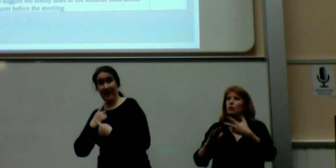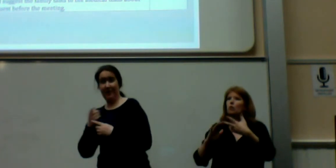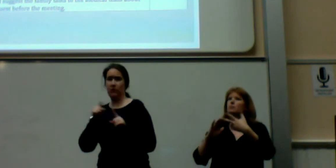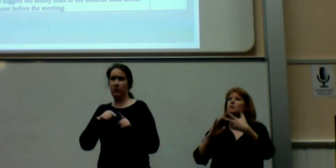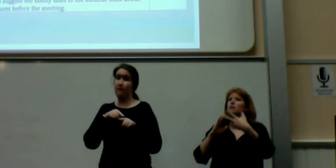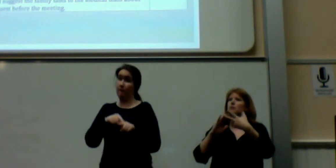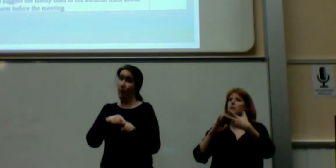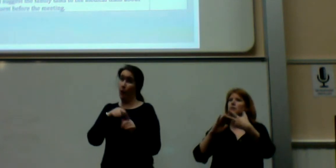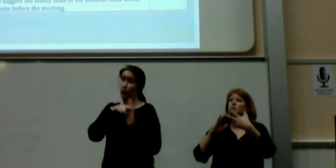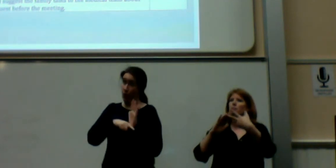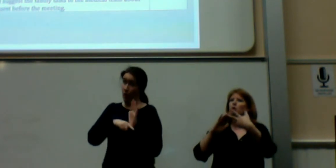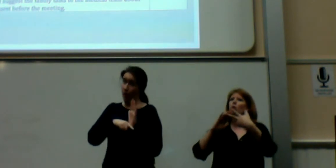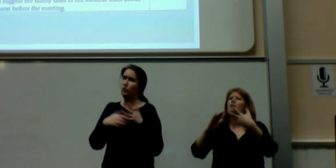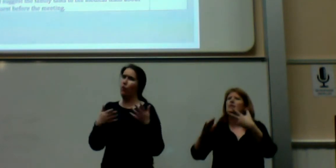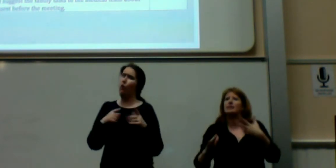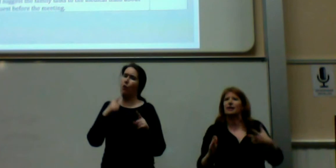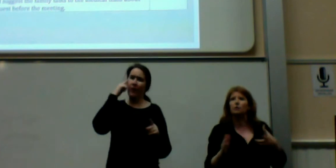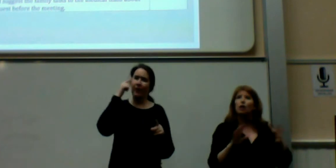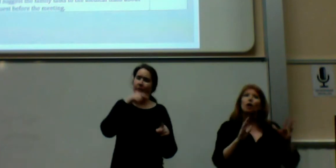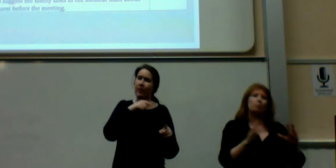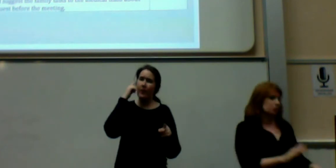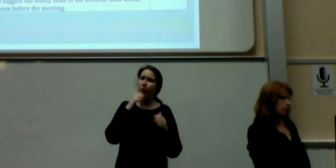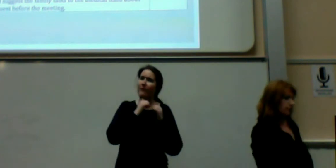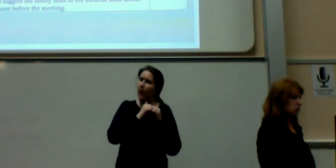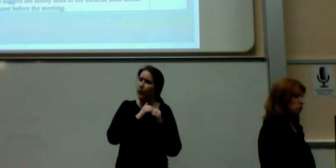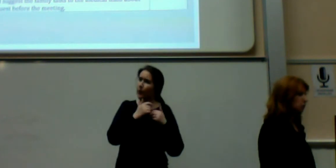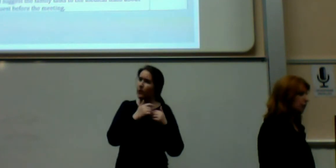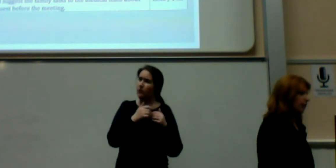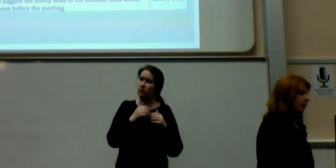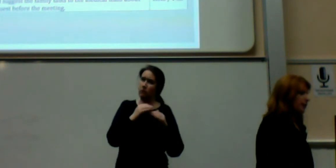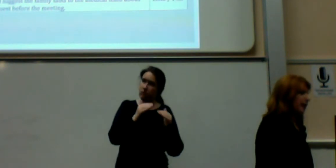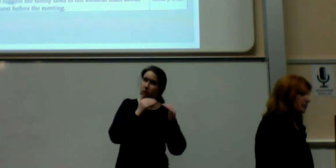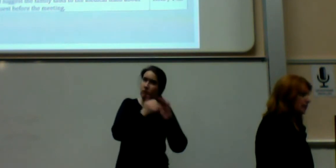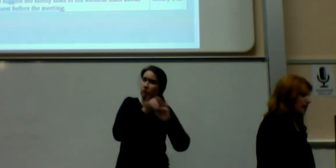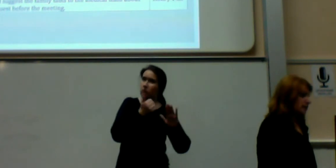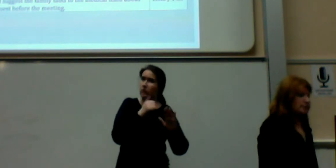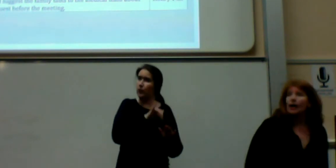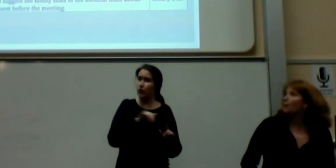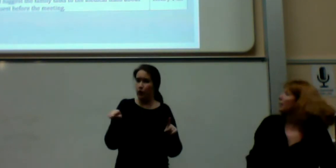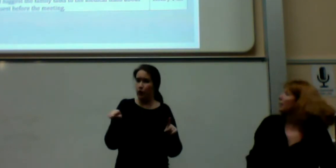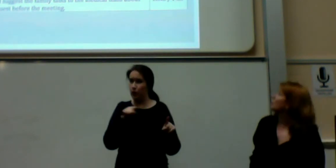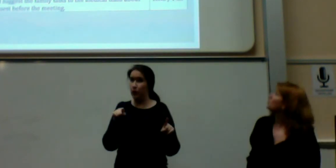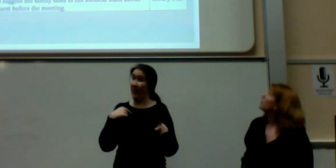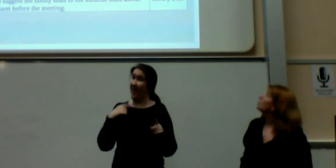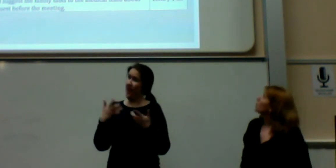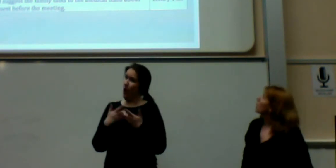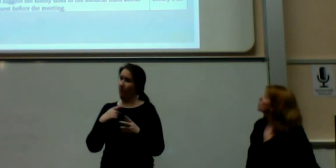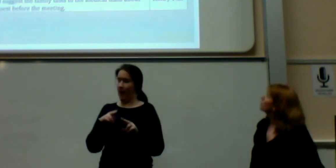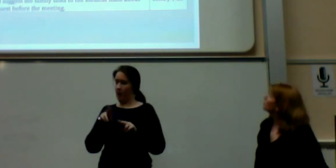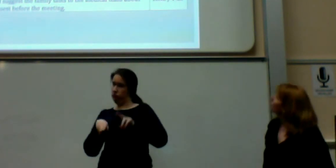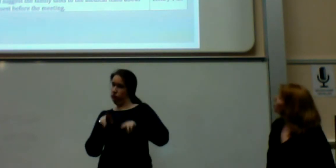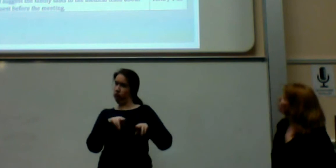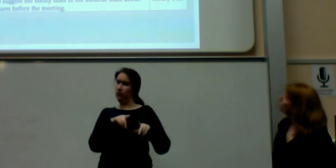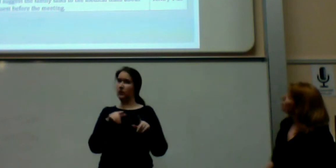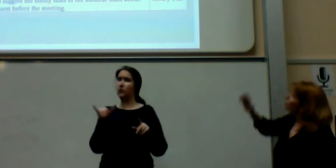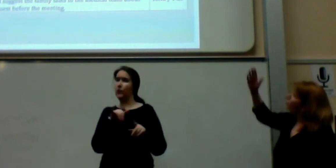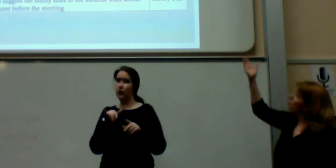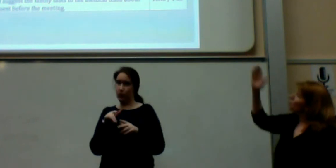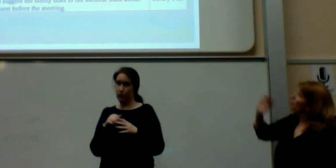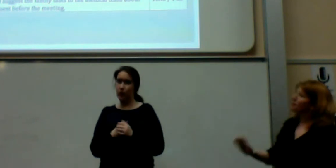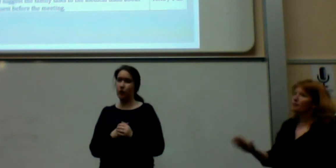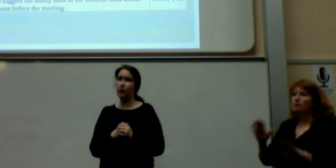maintaining norms statement? Or does that sound post-conventional? And that's in essence how I ended up trying to code them.